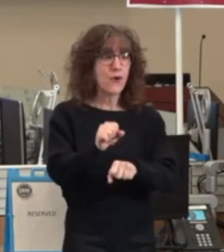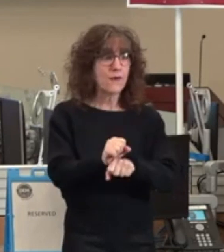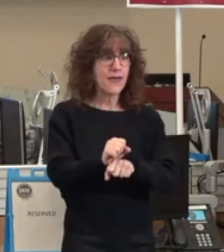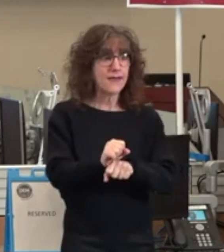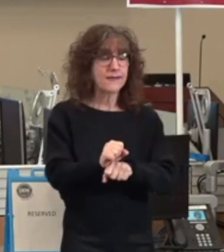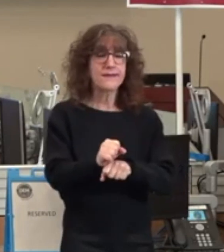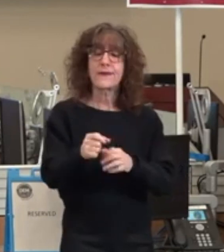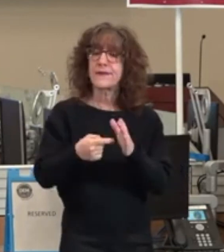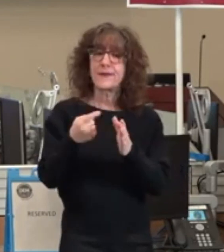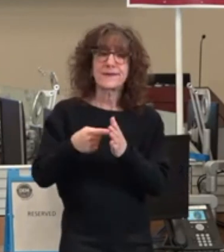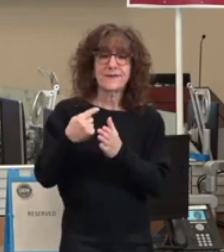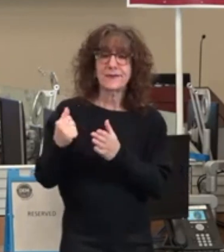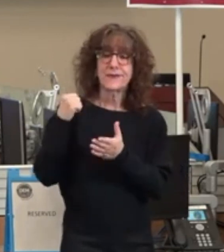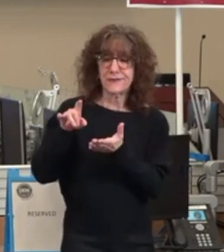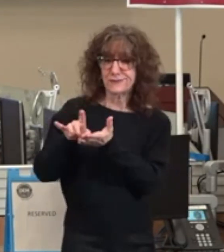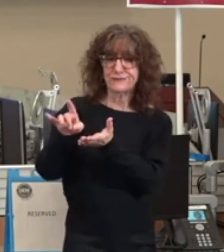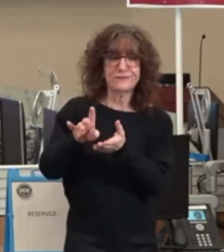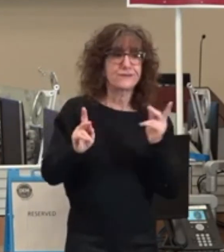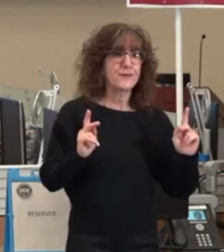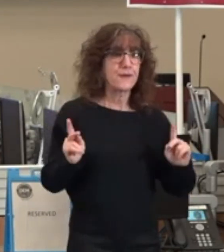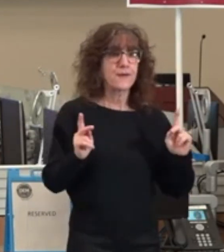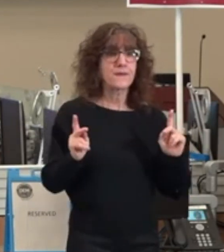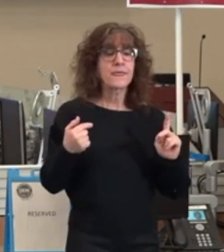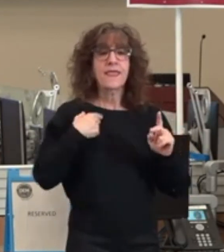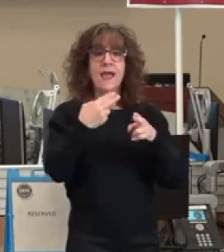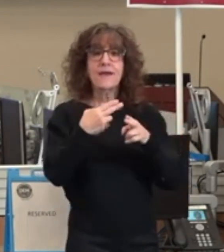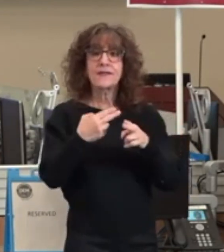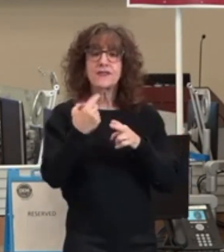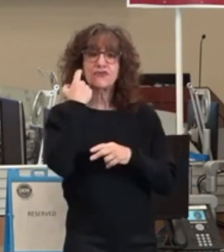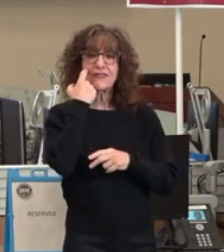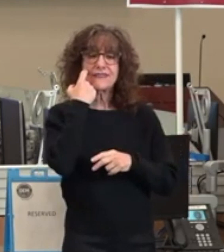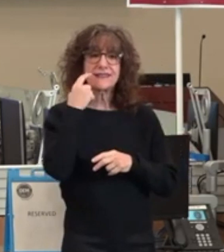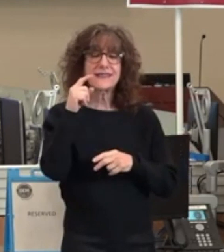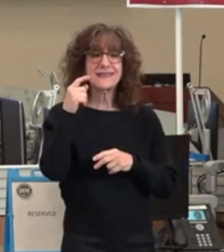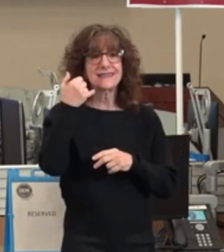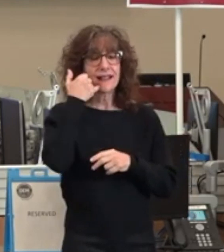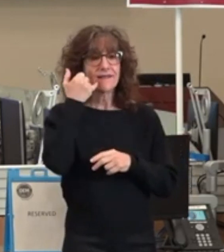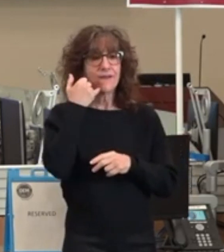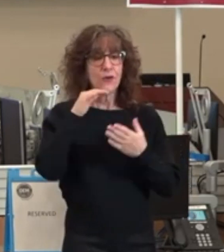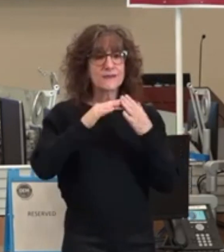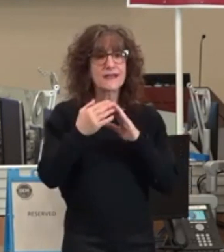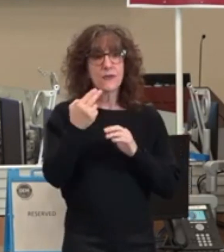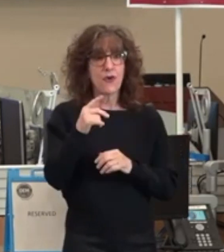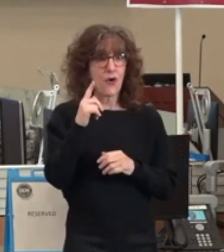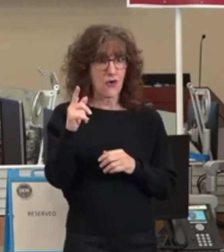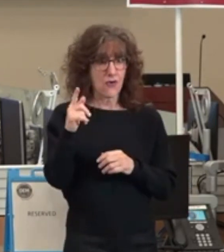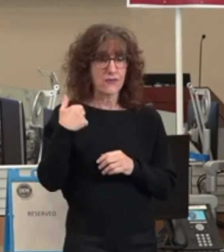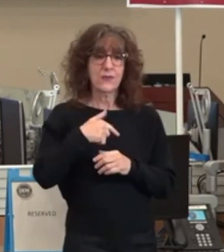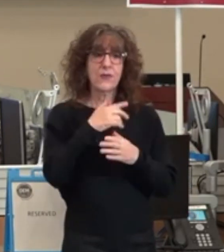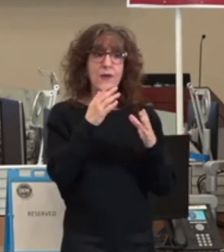have to turn away people at that site. As I mentioned at the recent telephone town hall, we